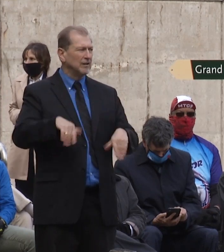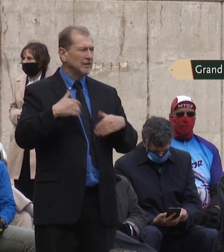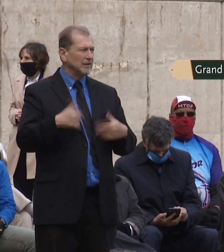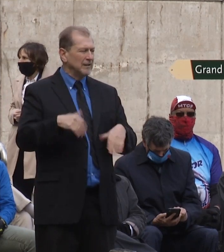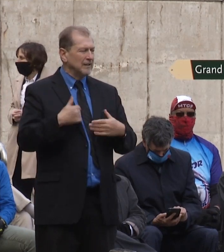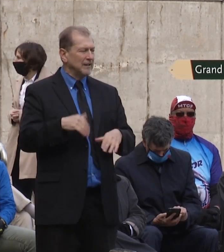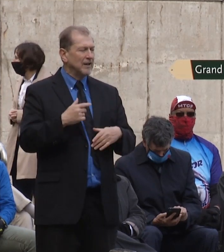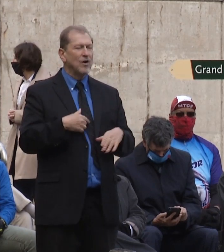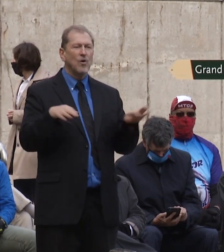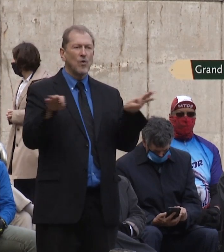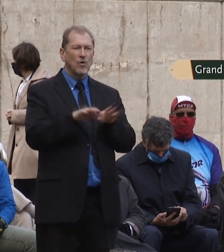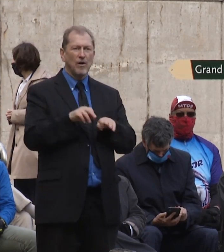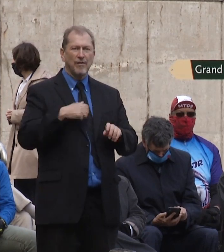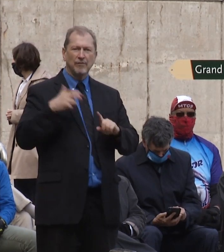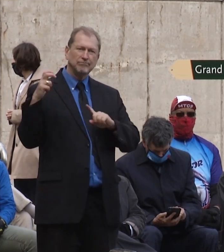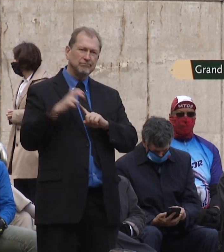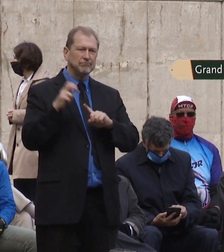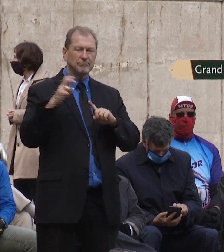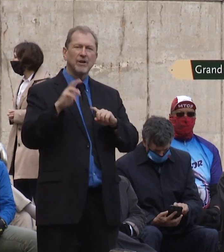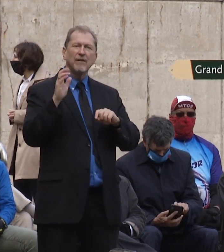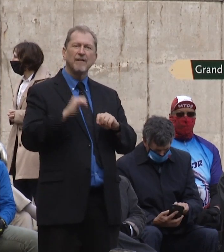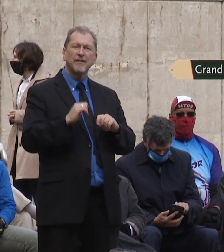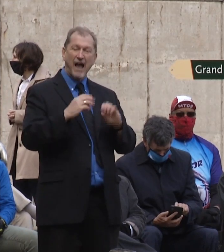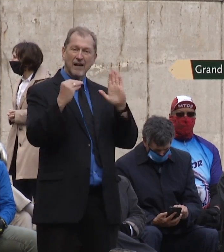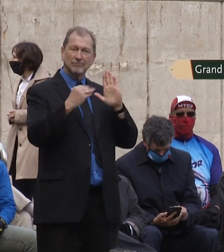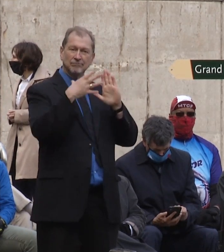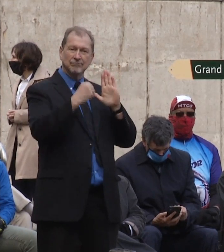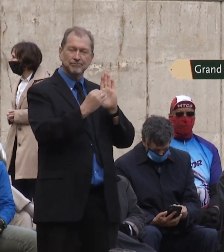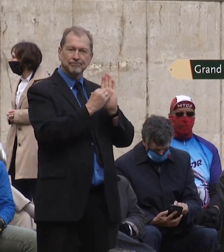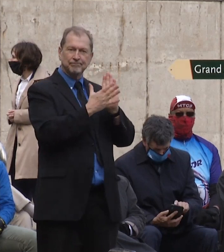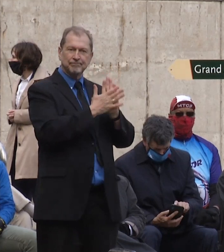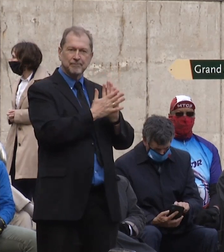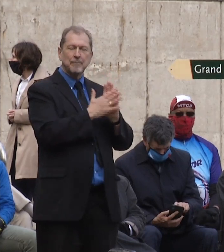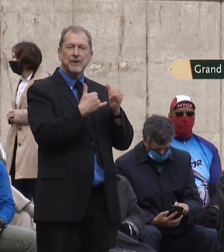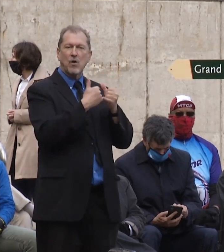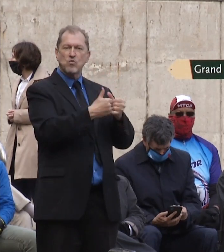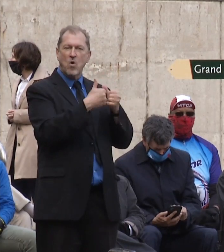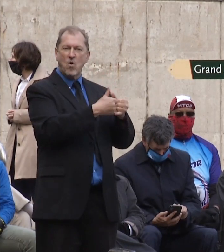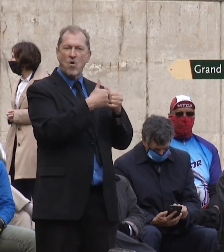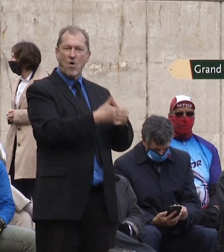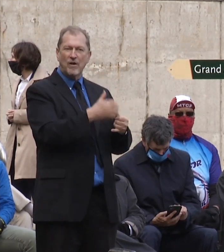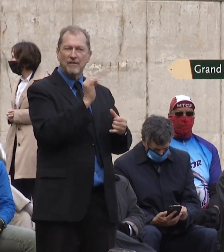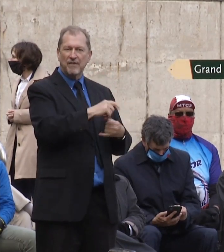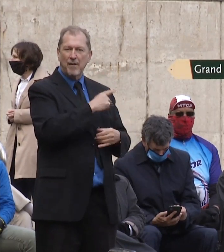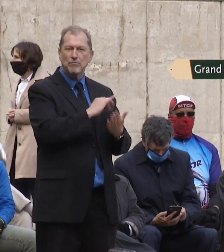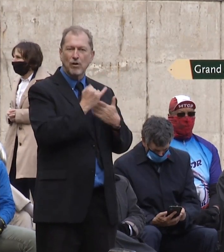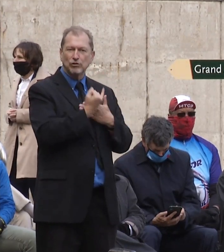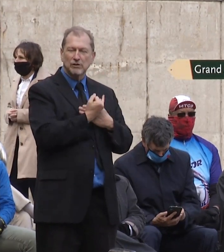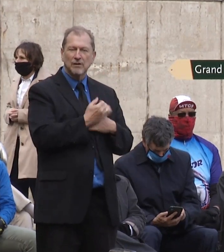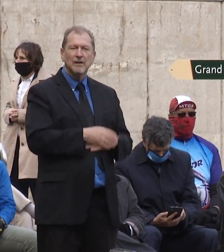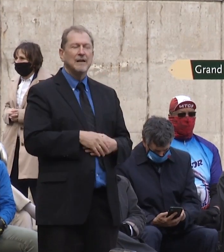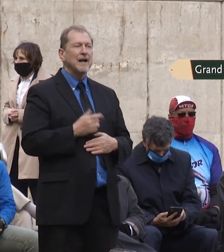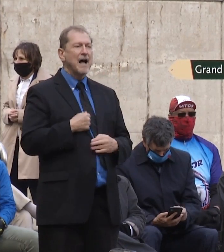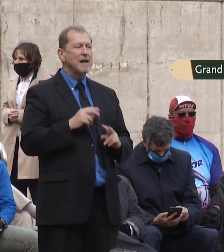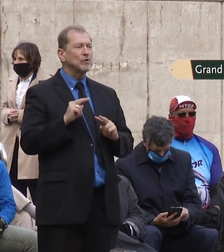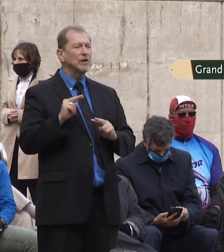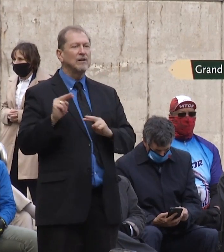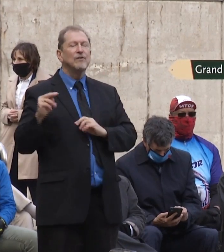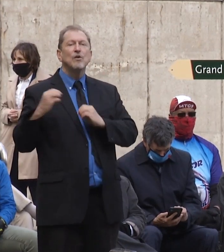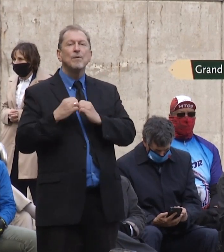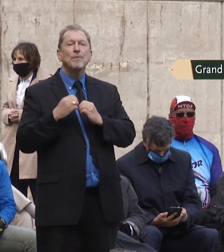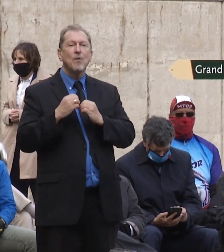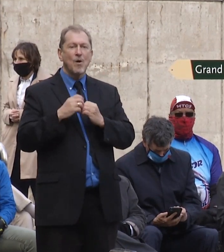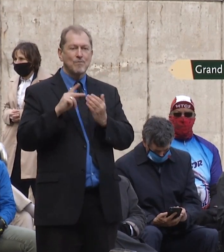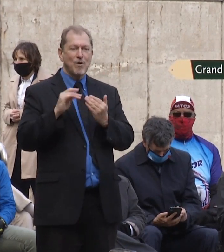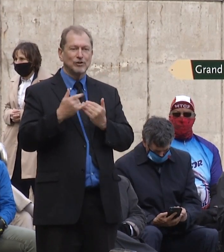Grand Conceptor Award. I am looking forward to seeing many other ribbon cuttings in the years